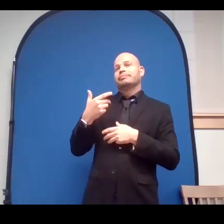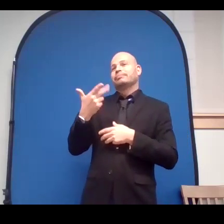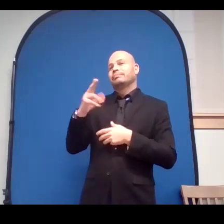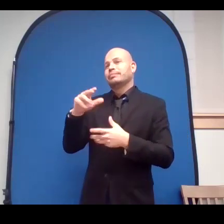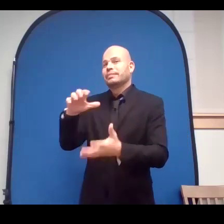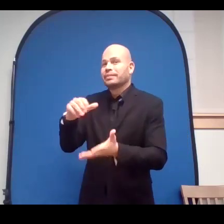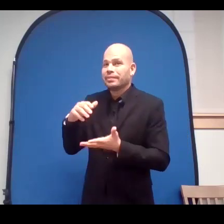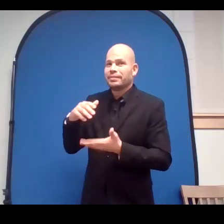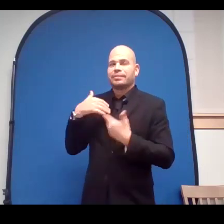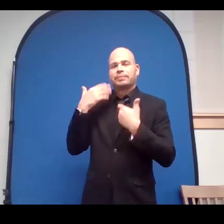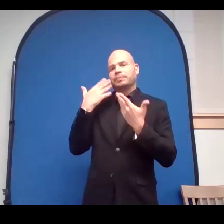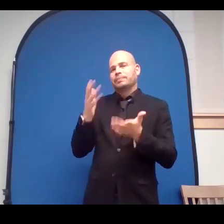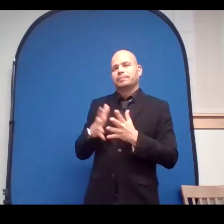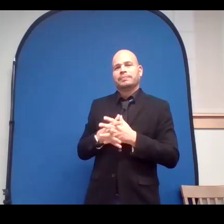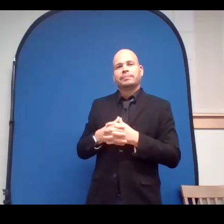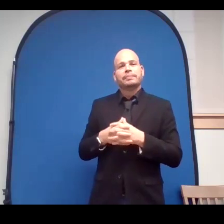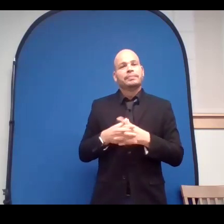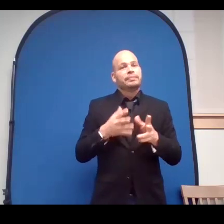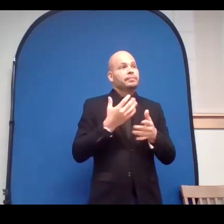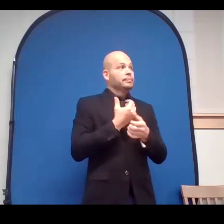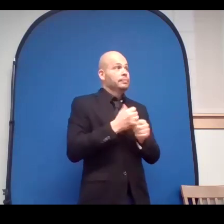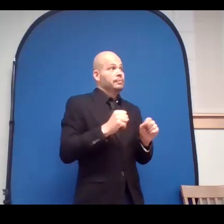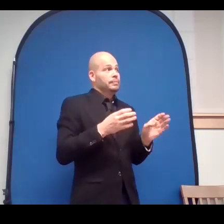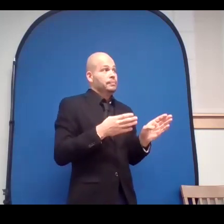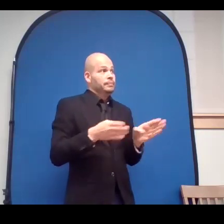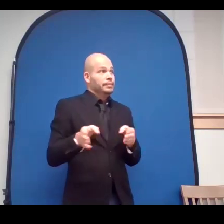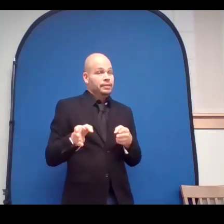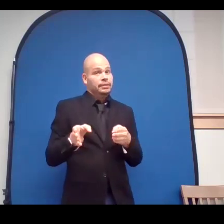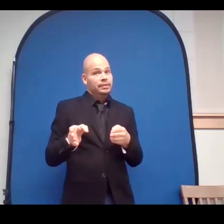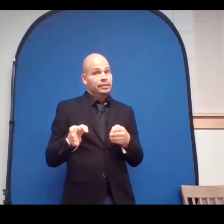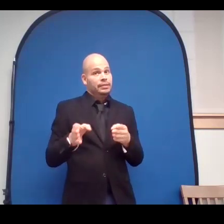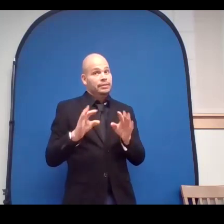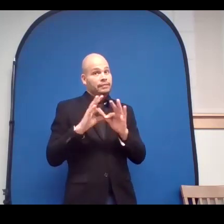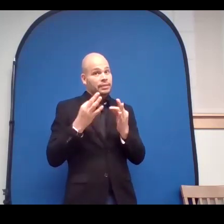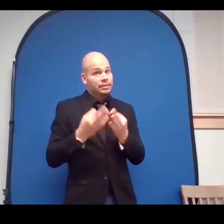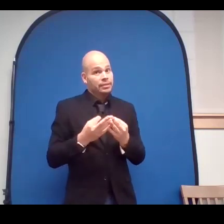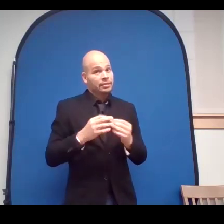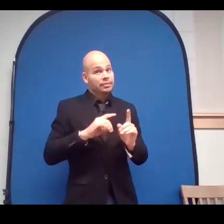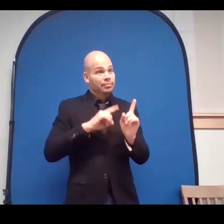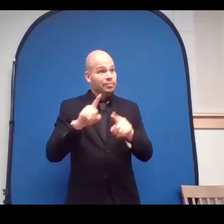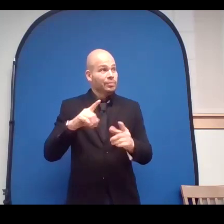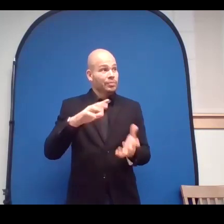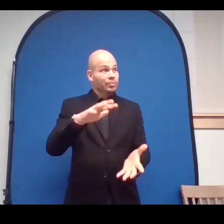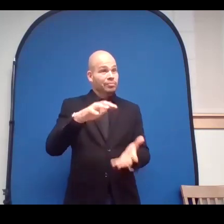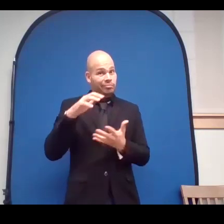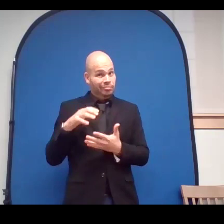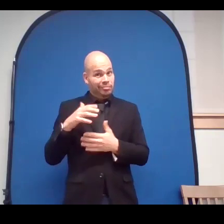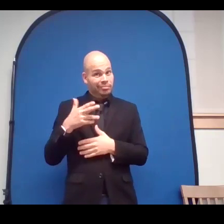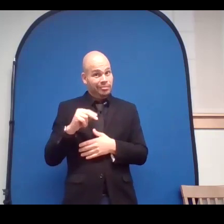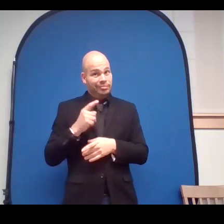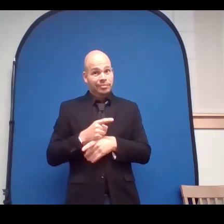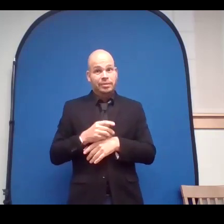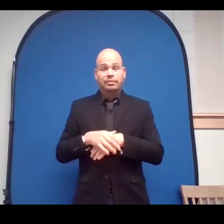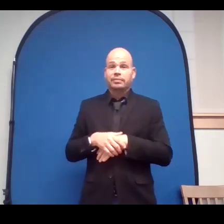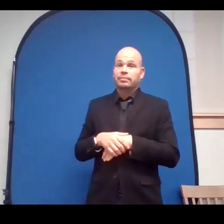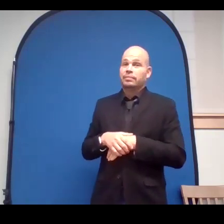The safety plan was to have the family members remove the guns. There was no backup to that plan, was there?